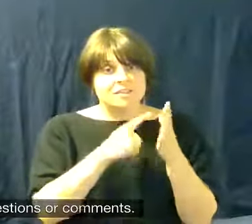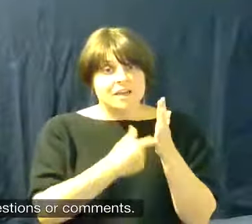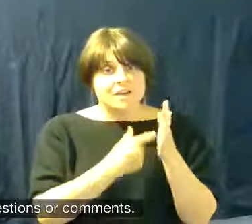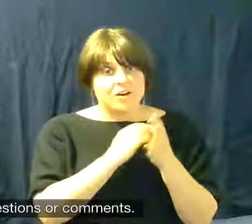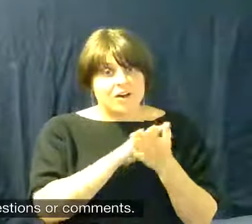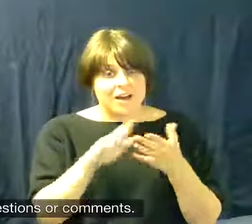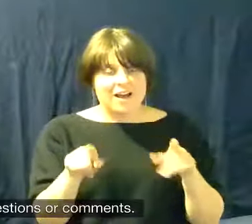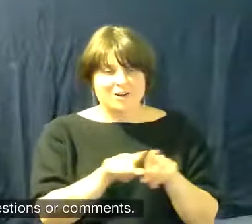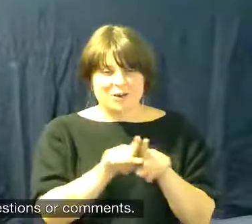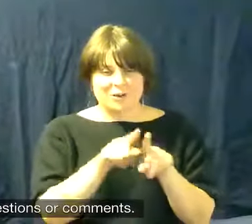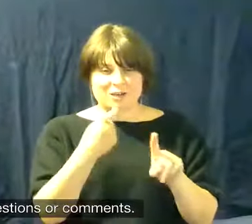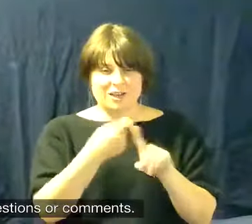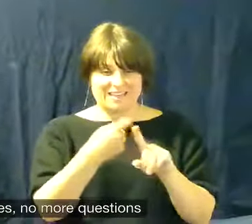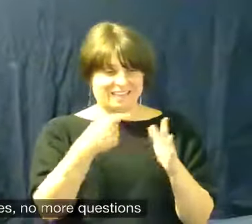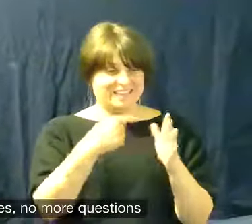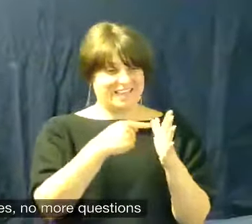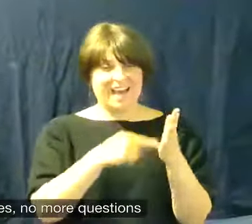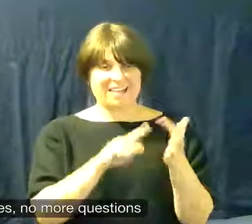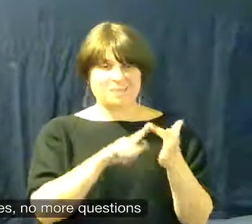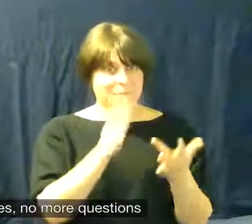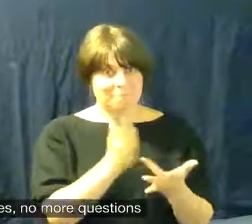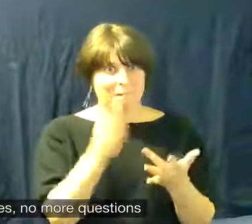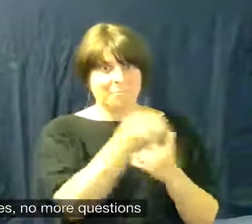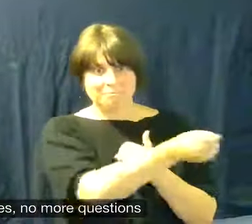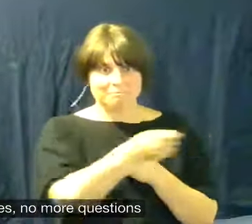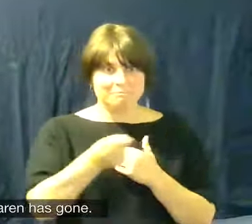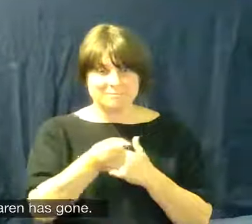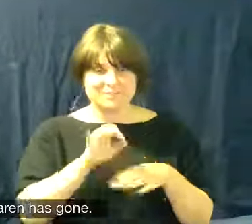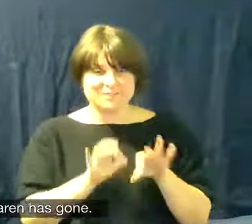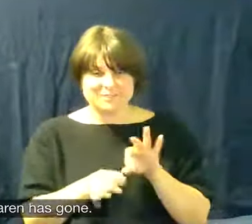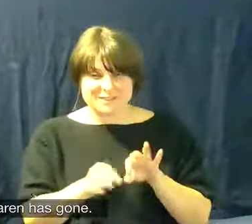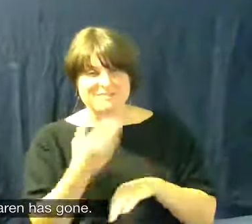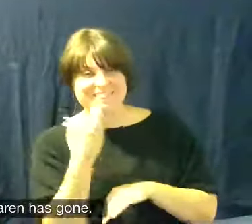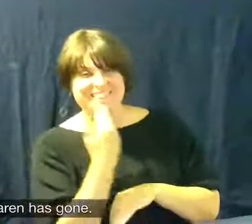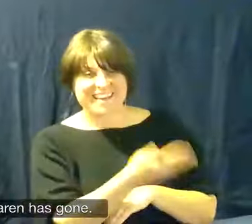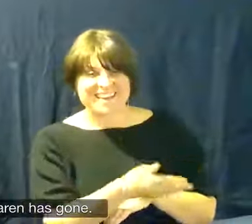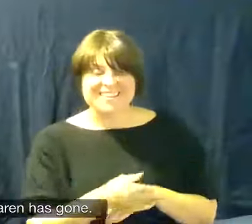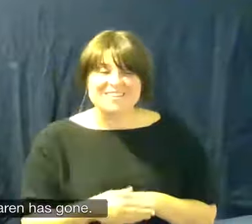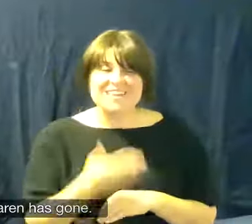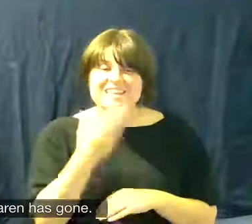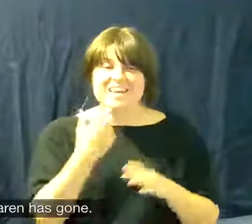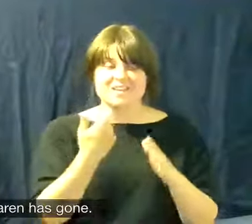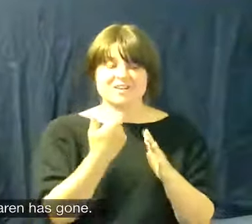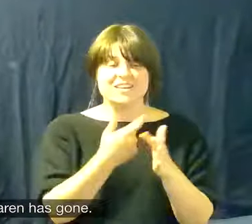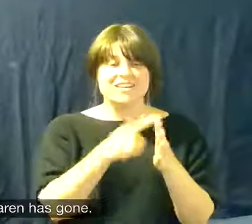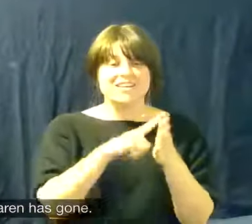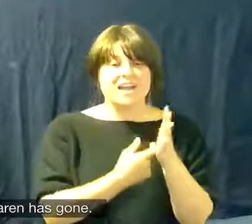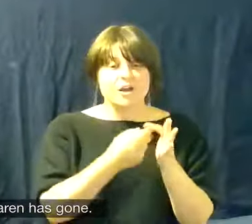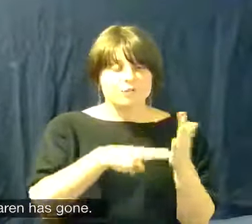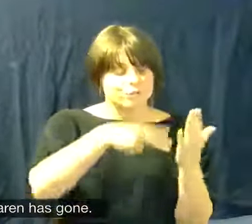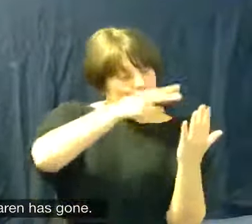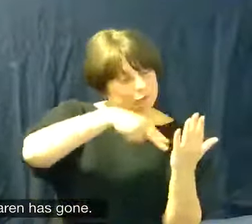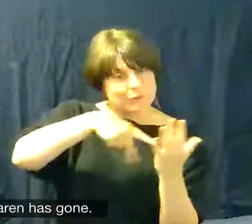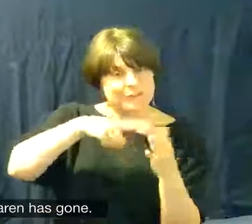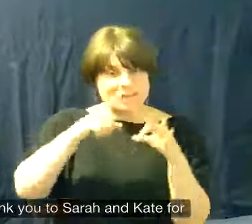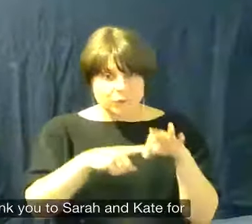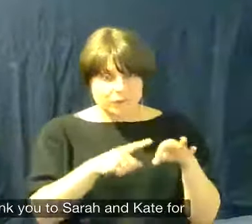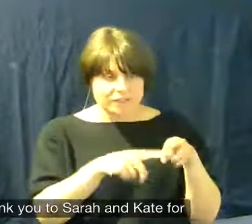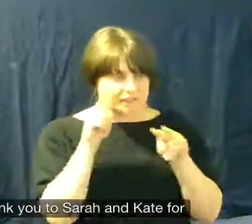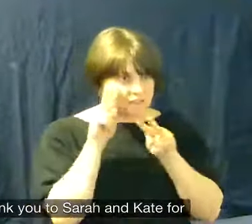to Kate for jumping in at short notice to interpret. Thanks, Karen, for reading out the questions and keeping an eye